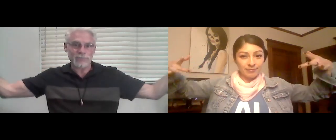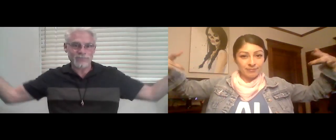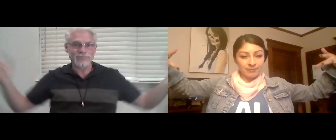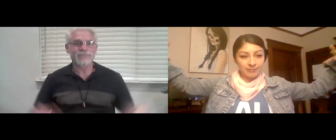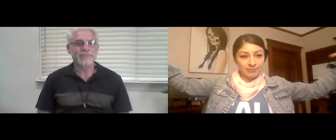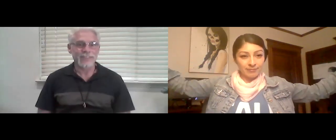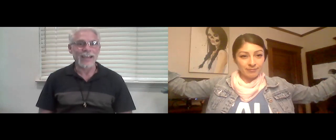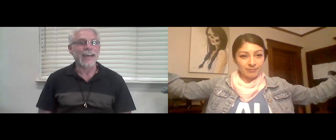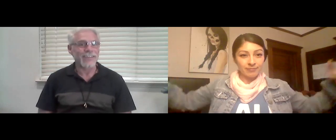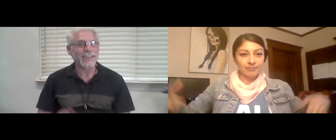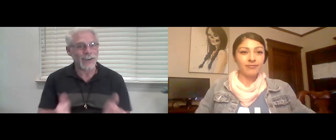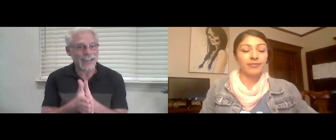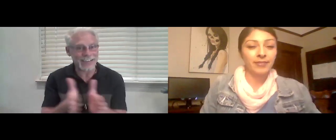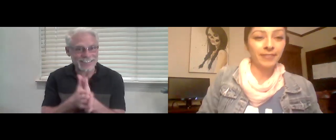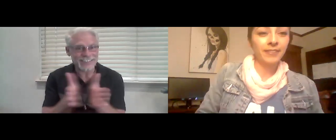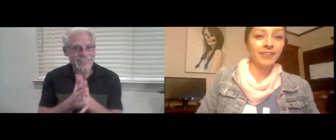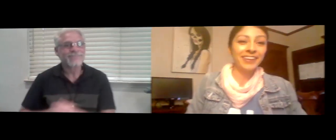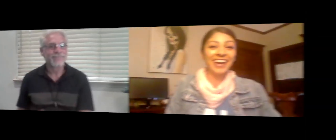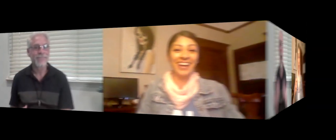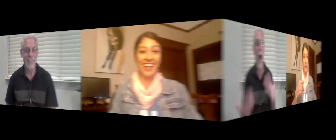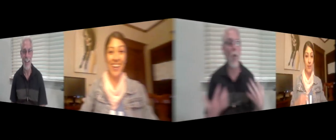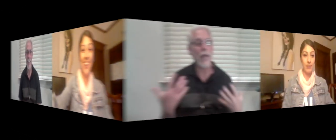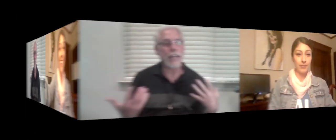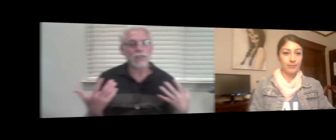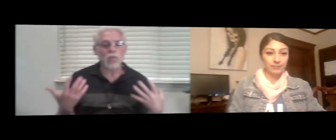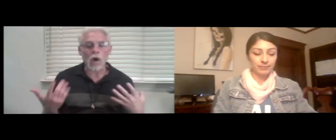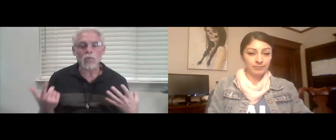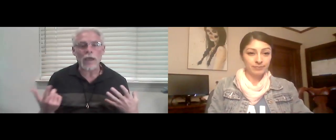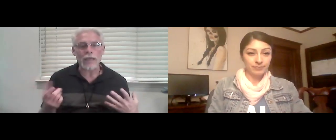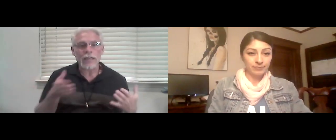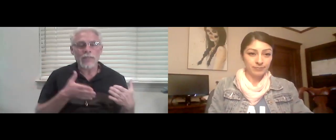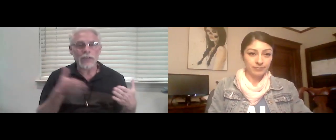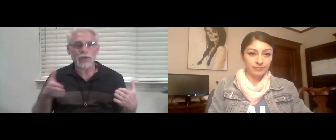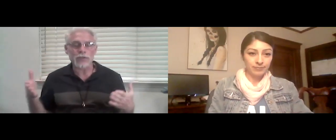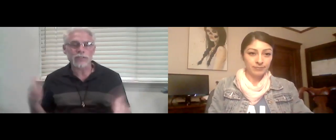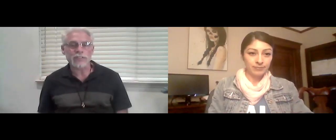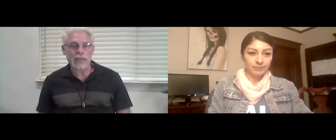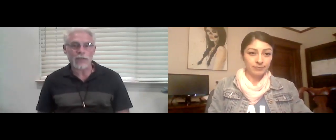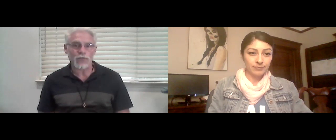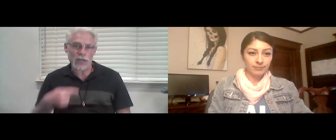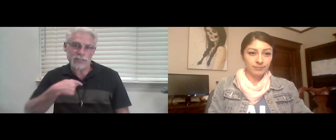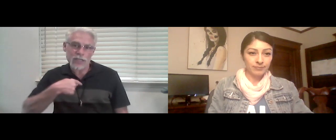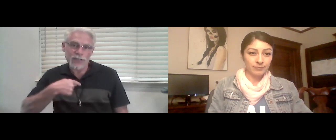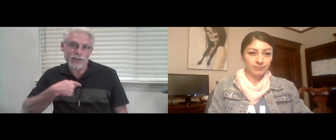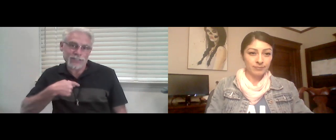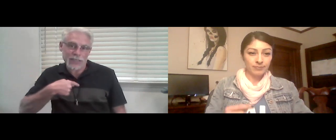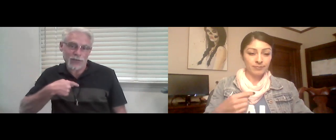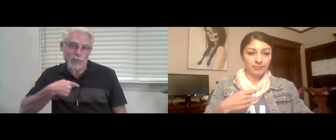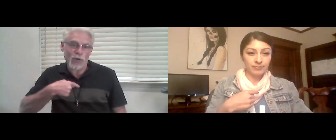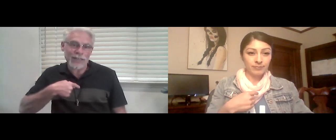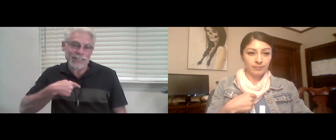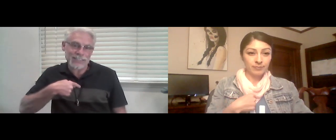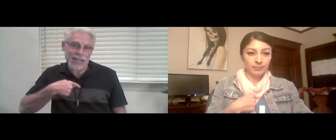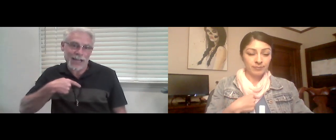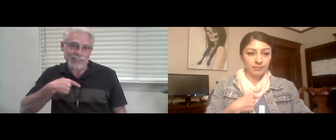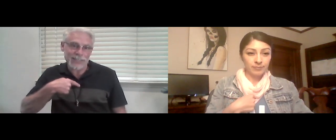out. Yeah. There you go. Nice. Here's one way that you could say that phrase. You could